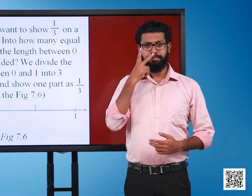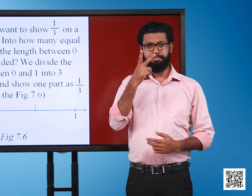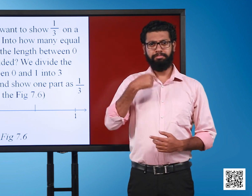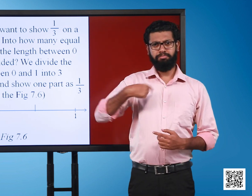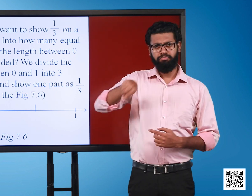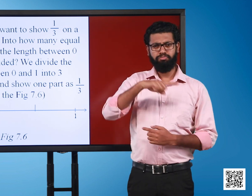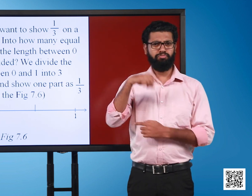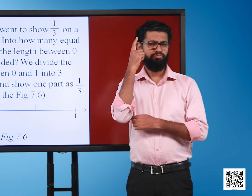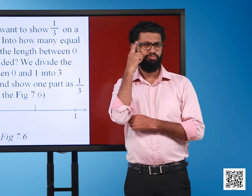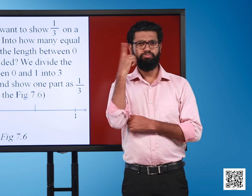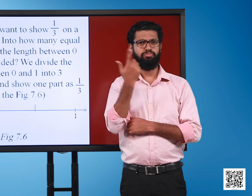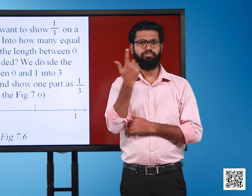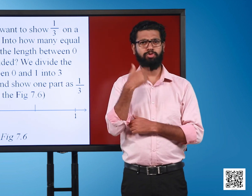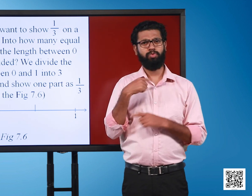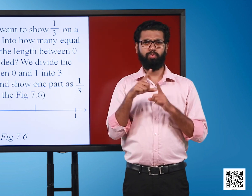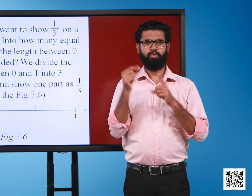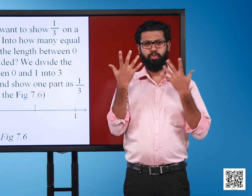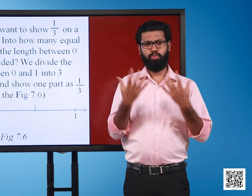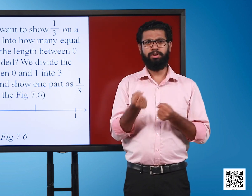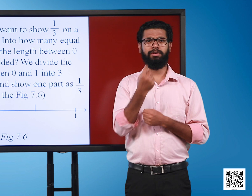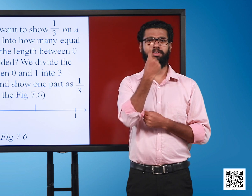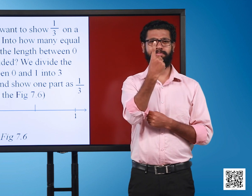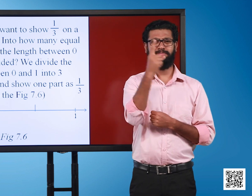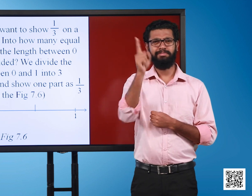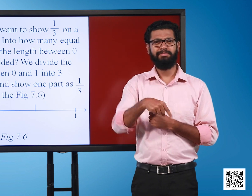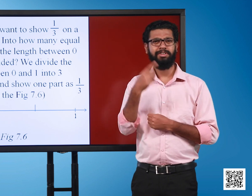Suppose we want to show 1/3 on a number line.